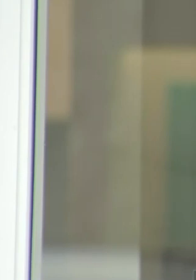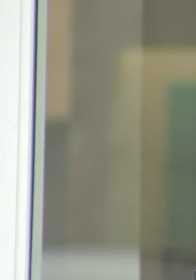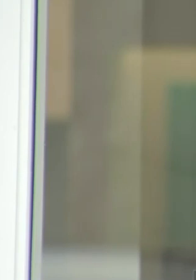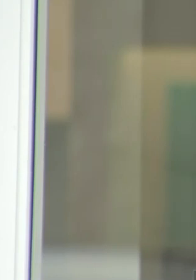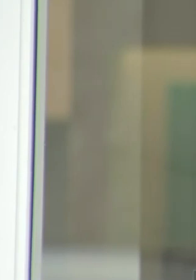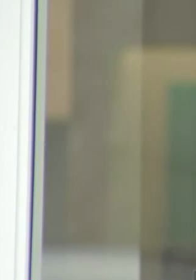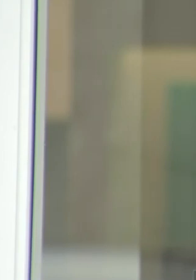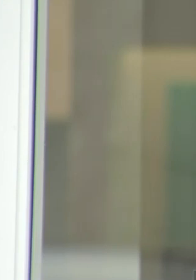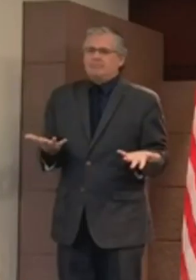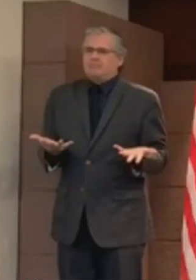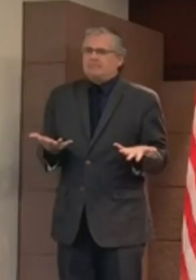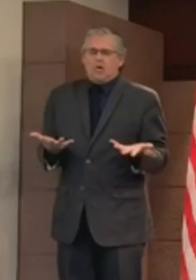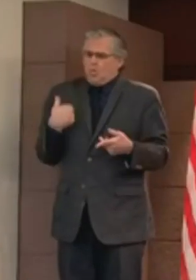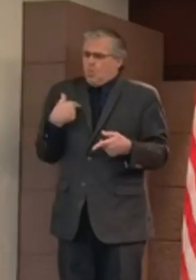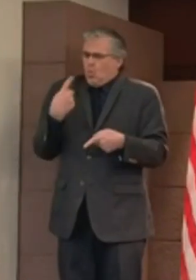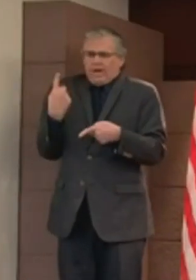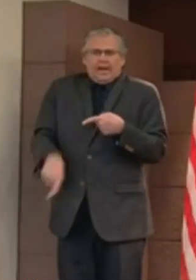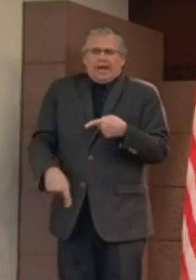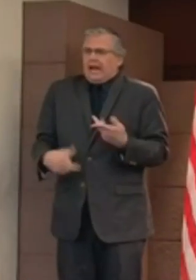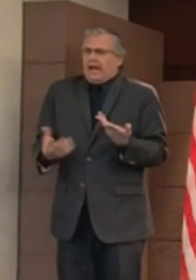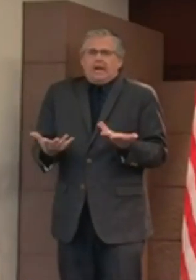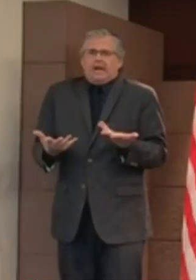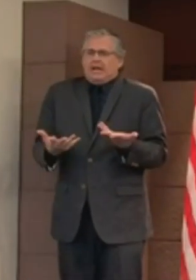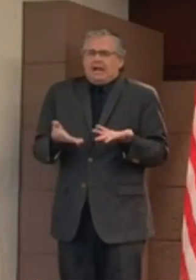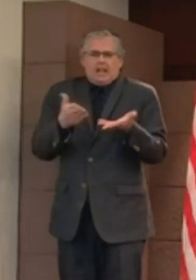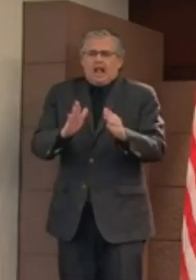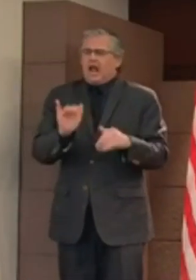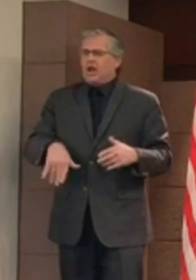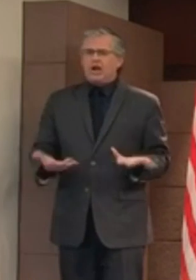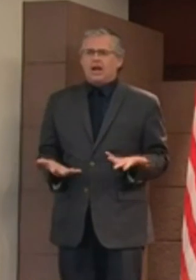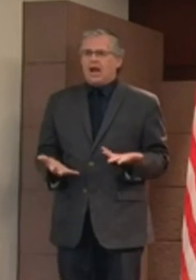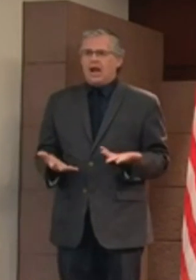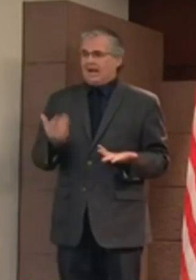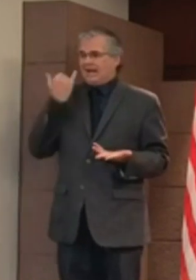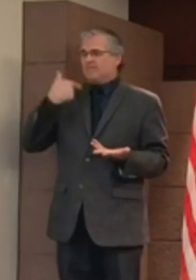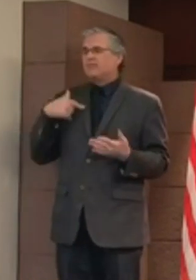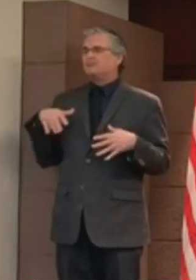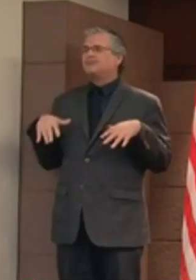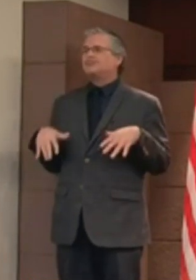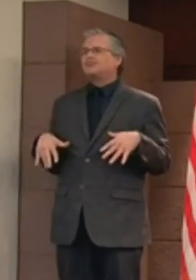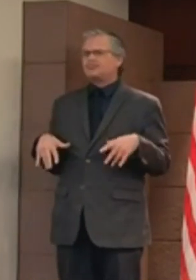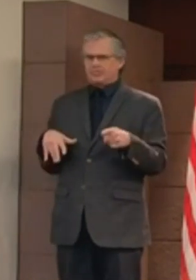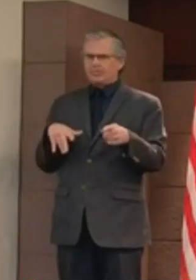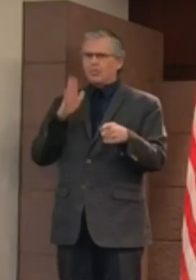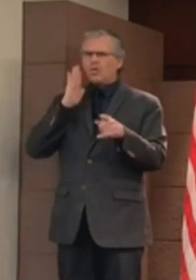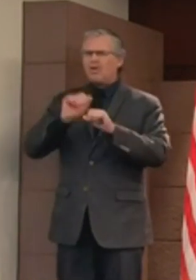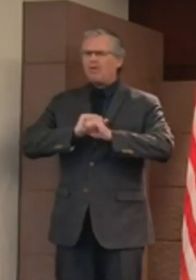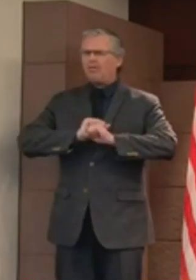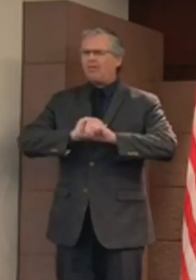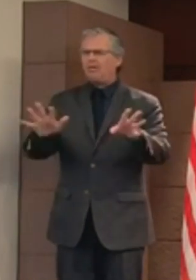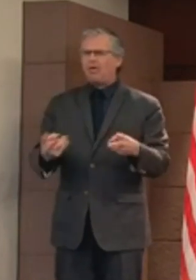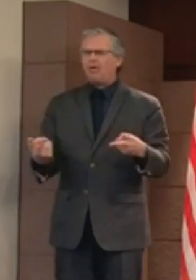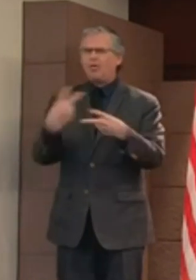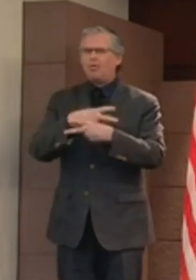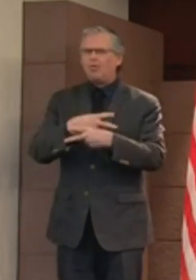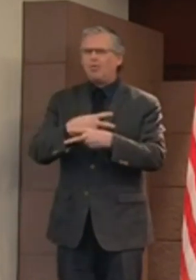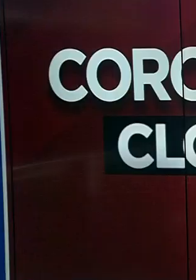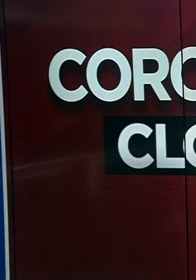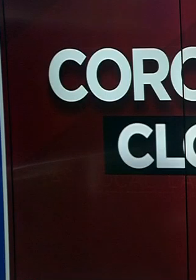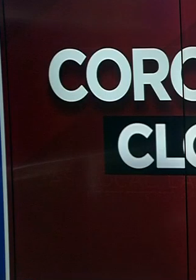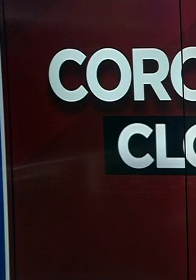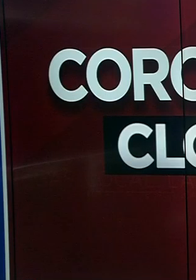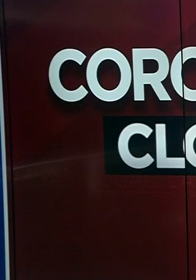our healthcare system. I won't let my inaction make this crisis worse. I won't look back in the months ahead and say, I wish I did more